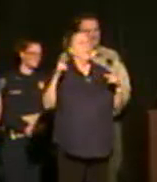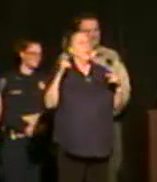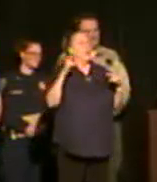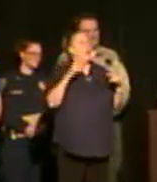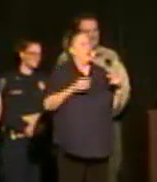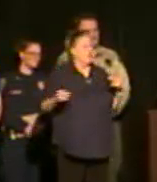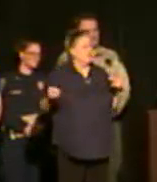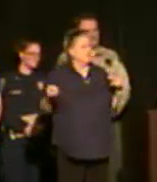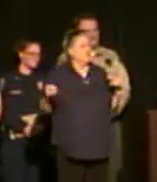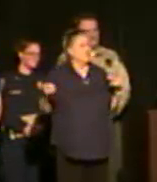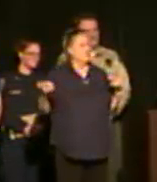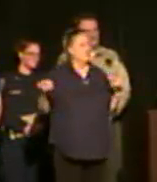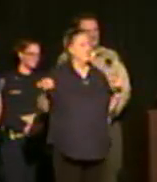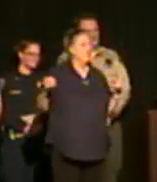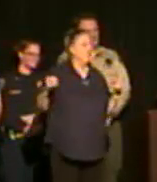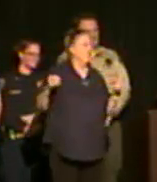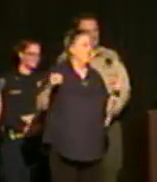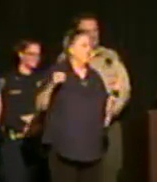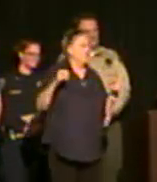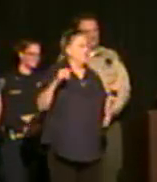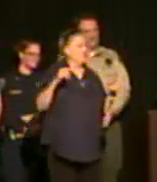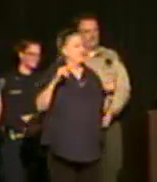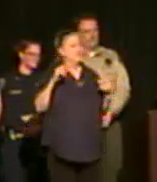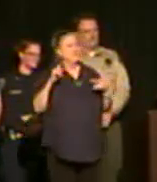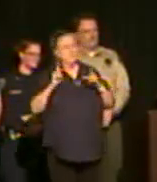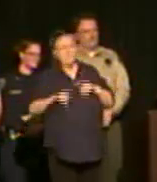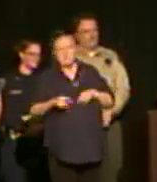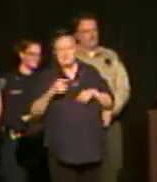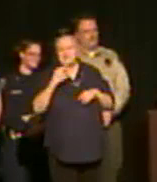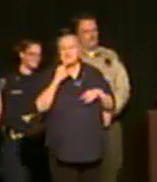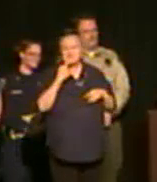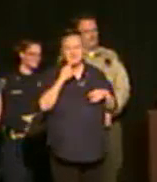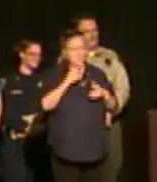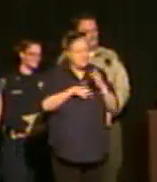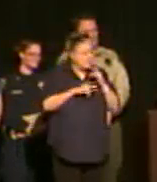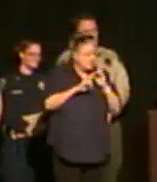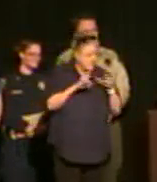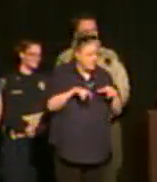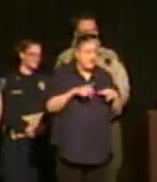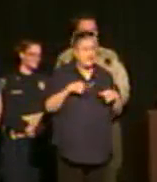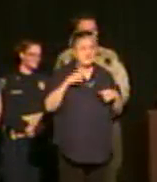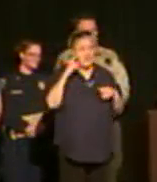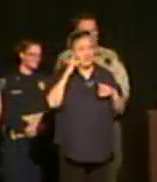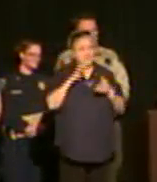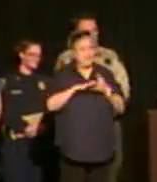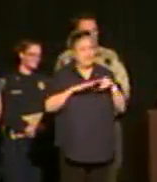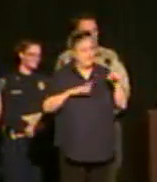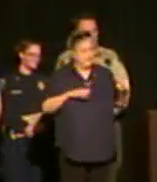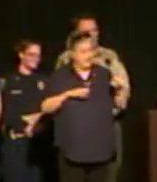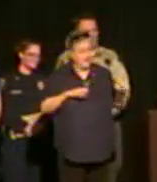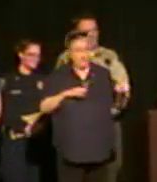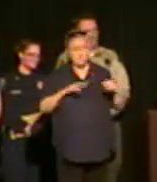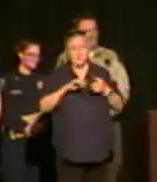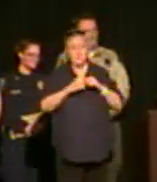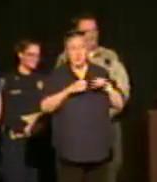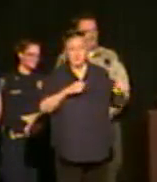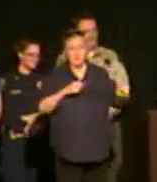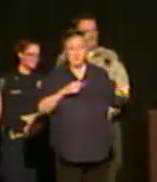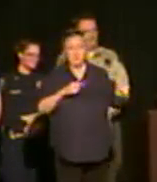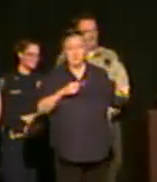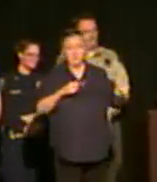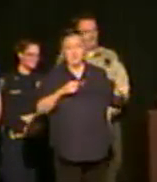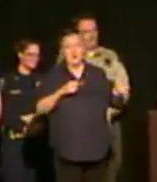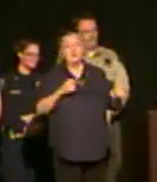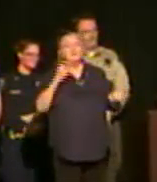And the dispatcher says, what are you reporting? And I said, I believe there's a problem. I believe there's